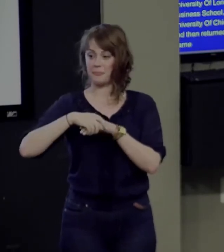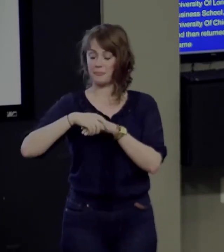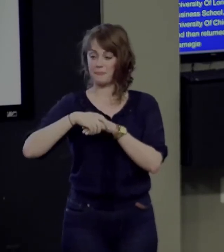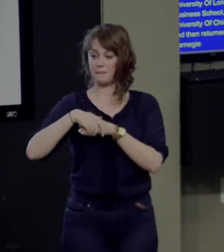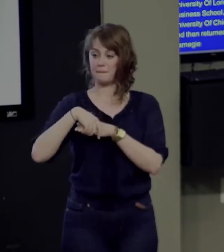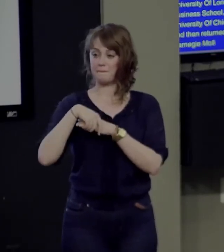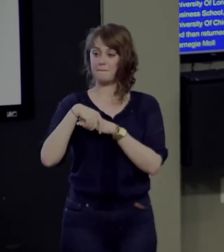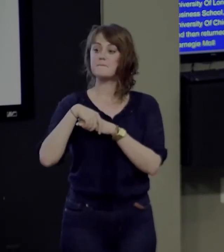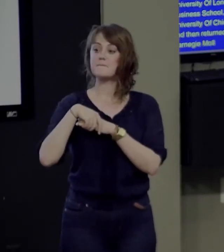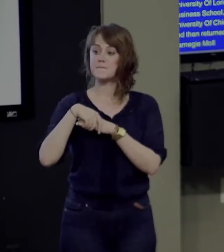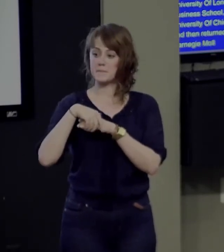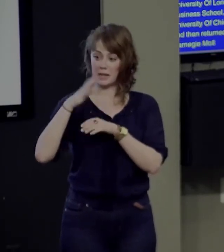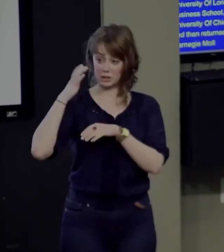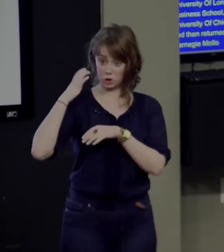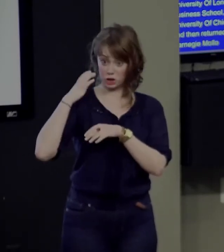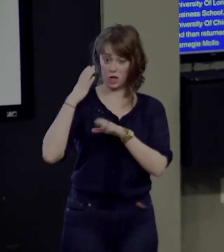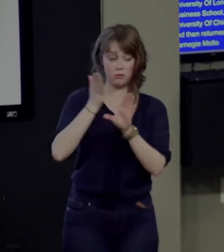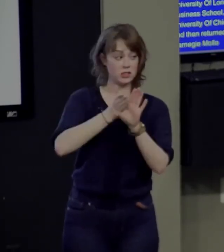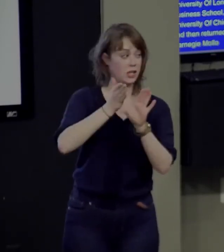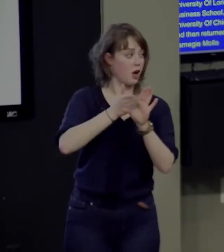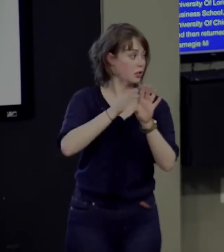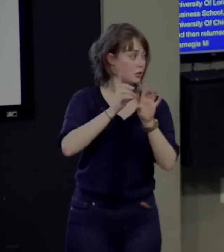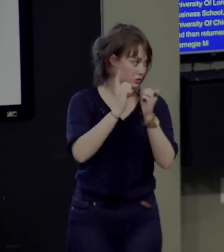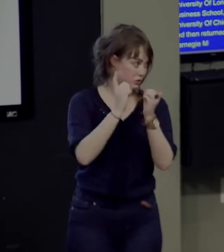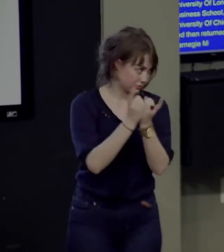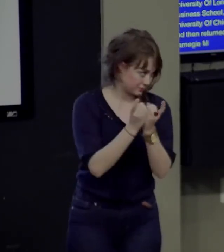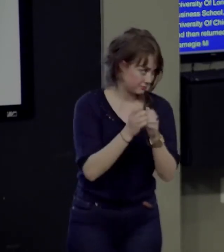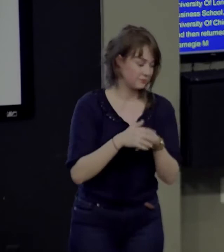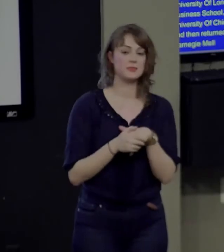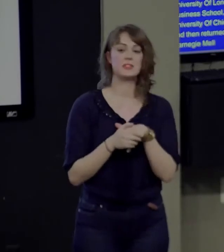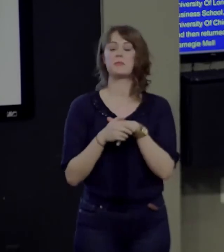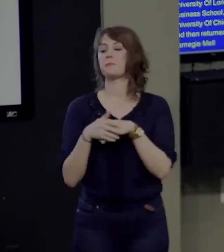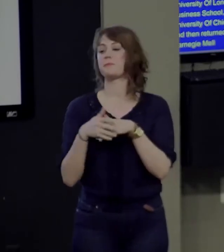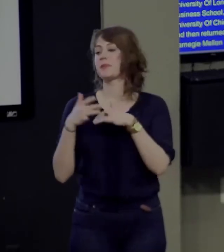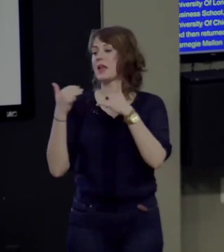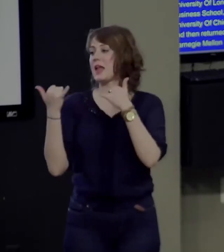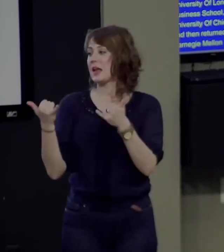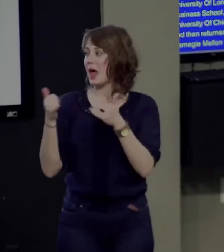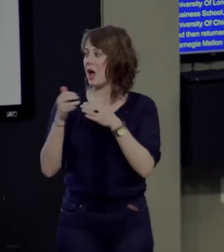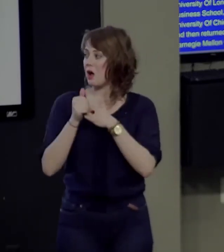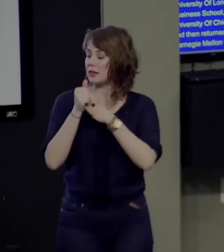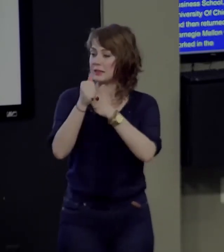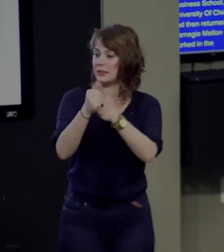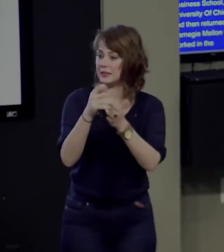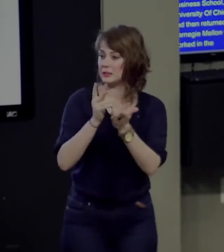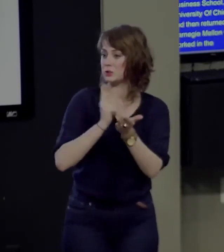He was there from 83 to 93 as chair of the psychology department,